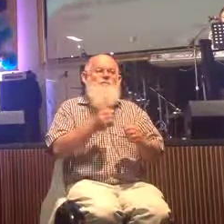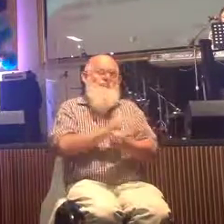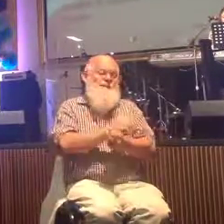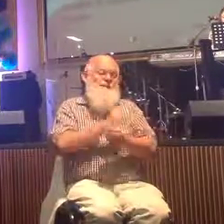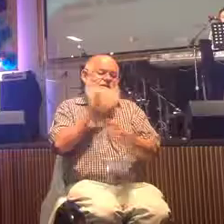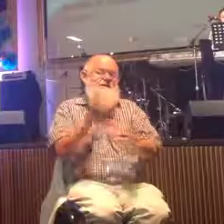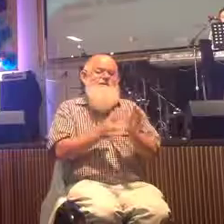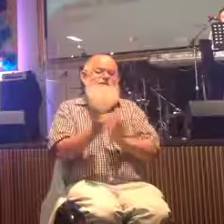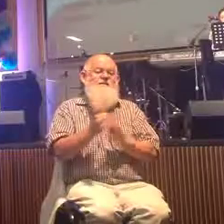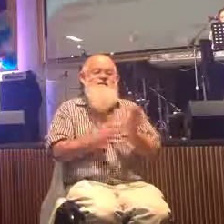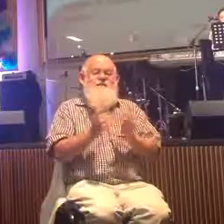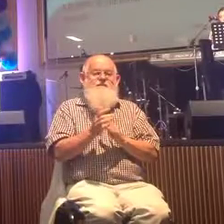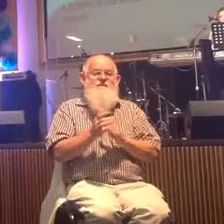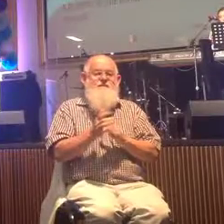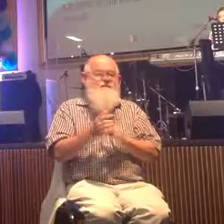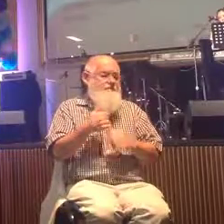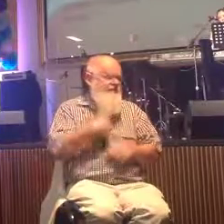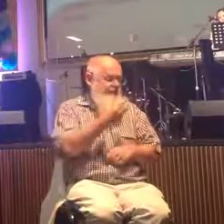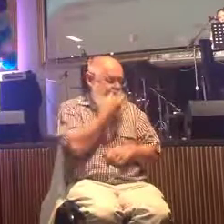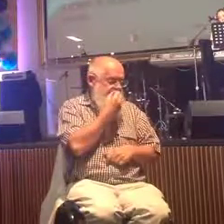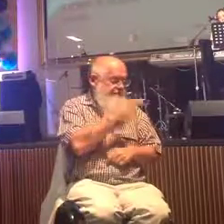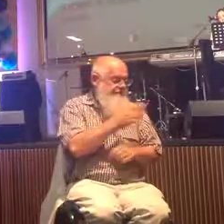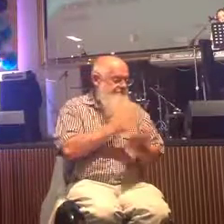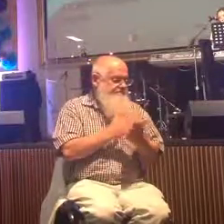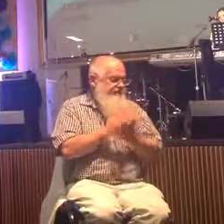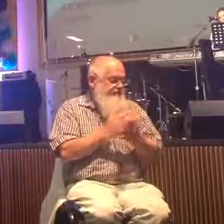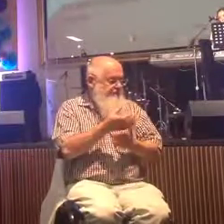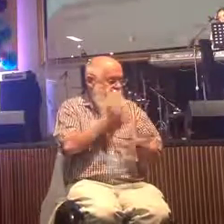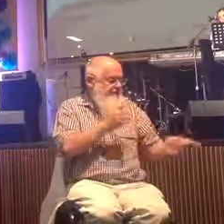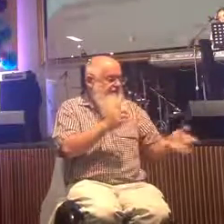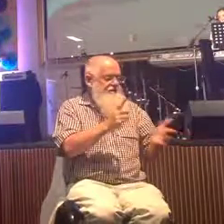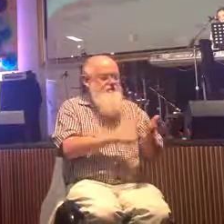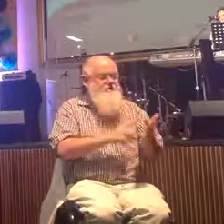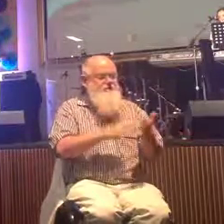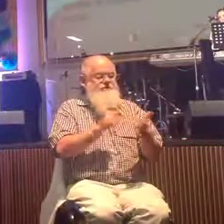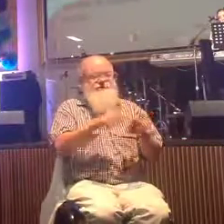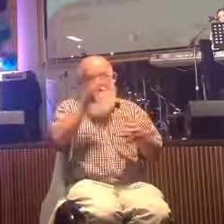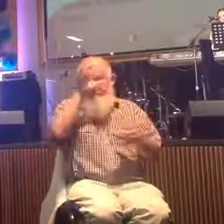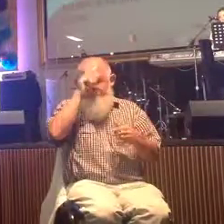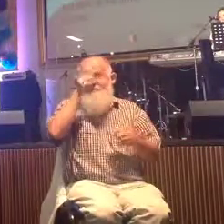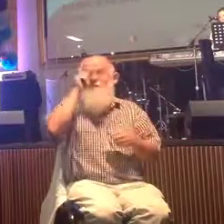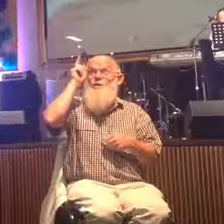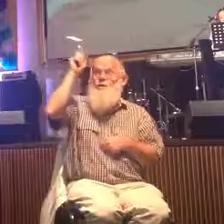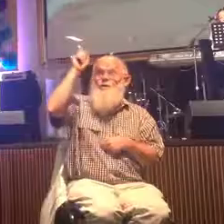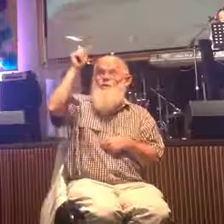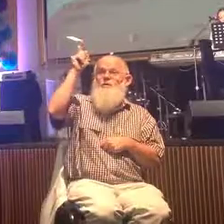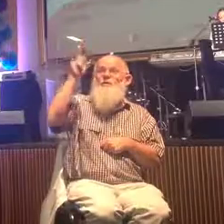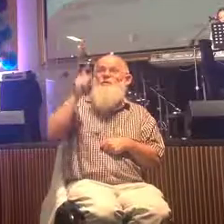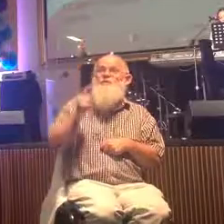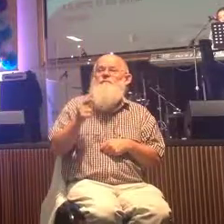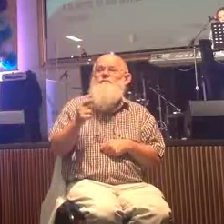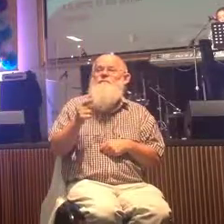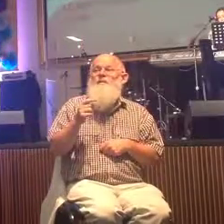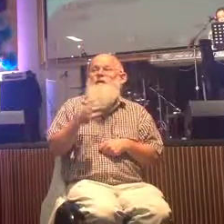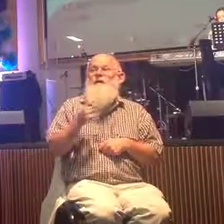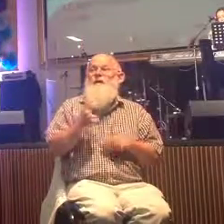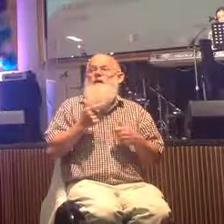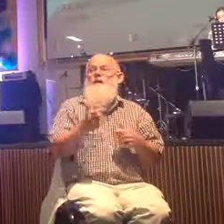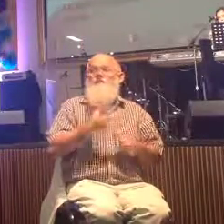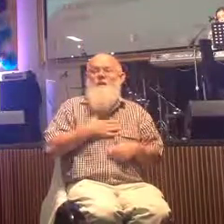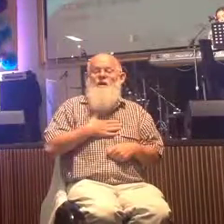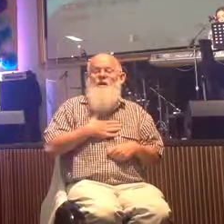So Jesus, I eat this bread and I drink this juice in remembrance of you. And may my life